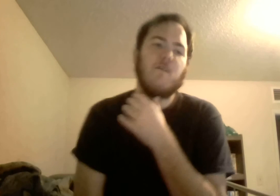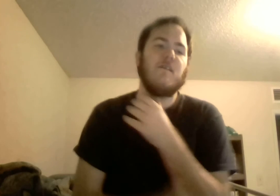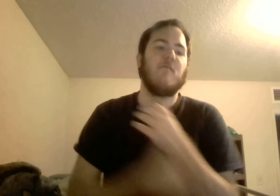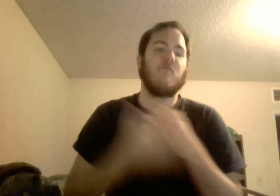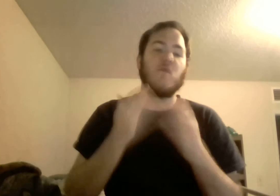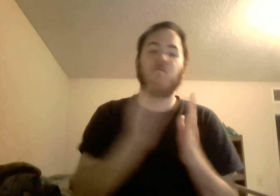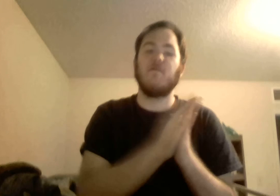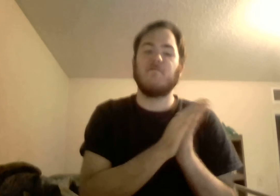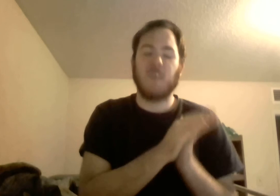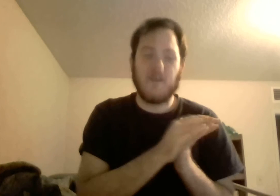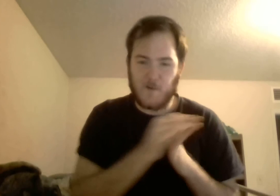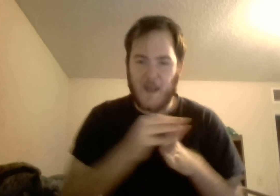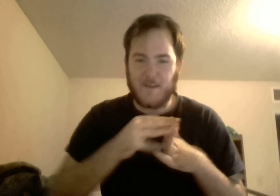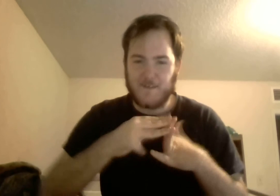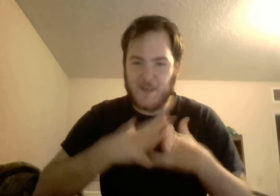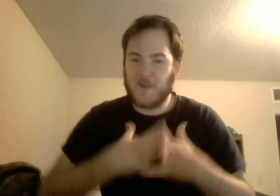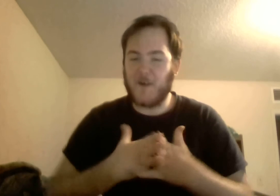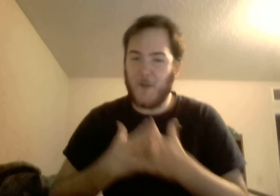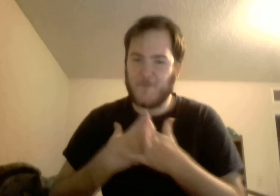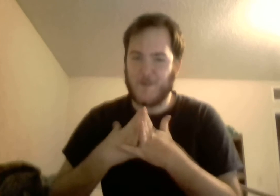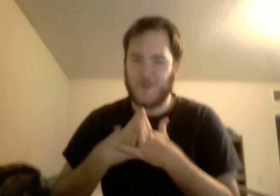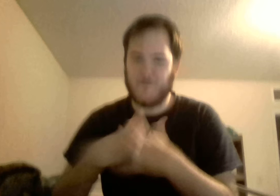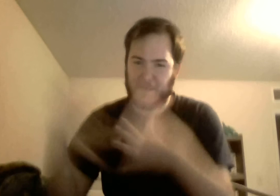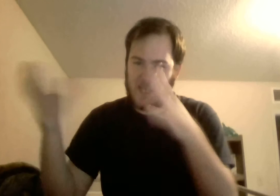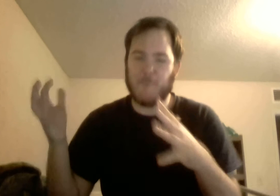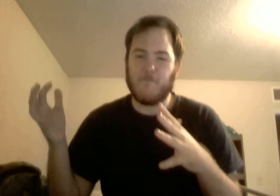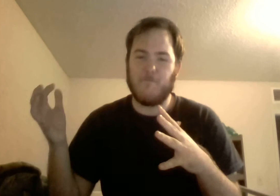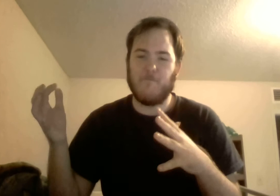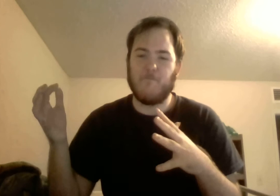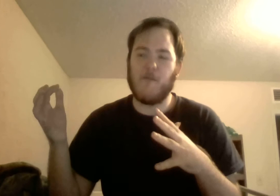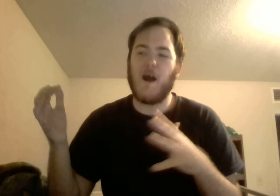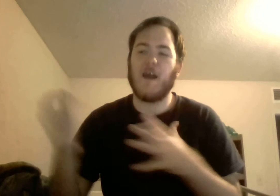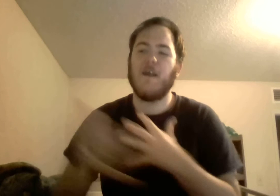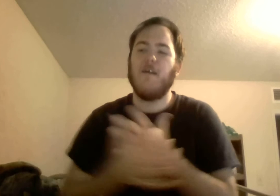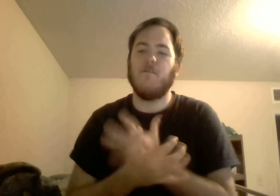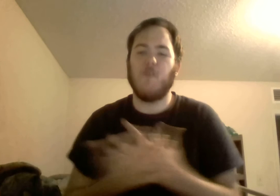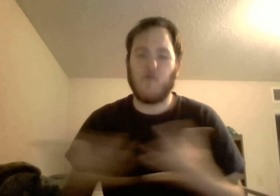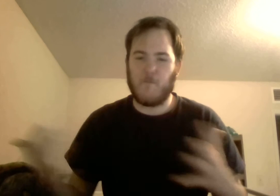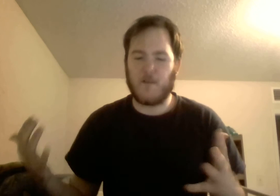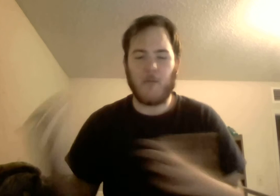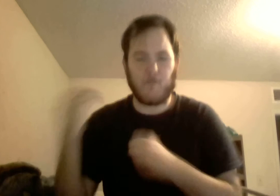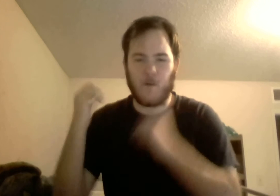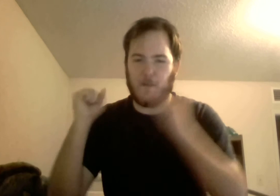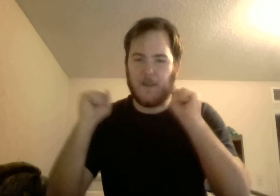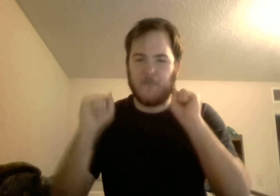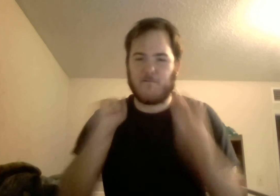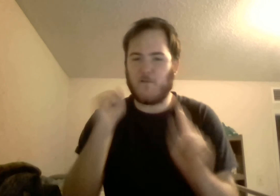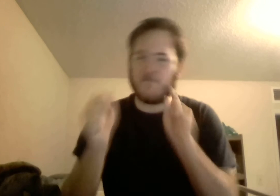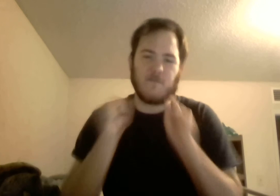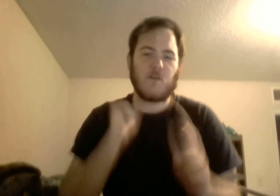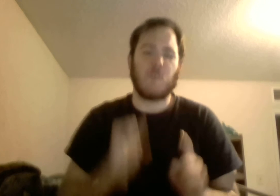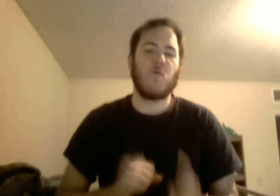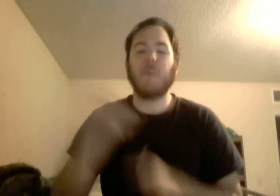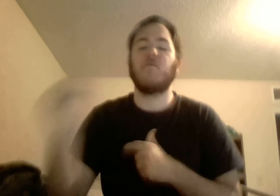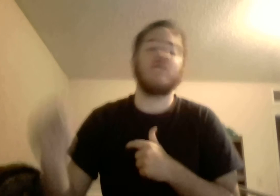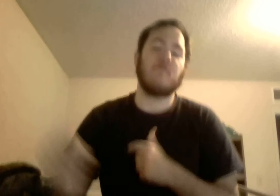when the first feature changed, so that King Sombra, when he came by, no one better stop him, so he charged in and started war. That's the feature